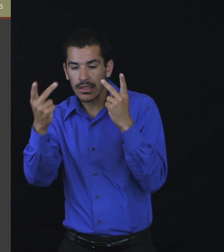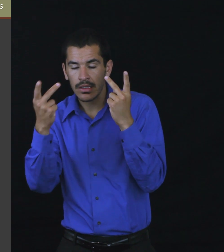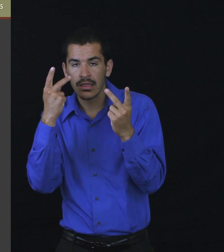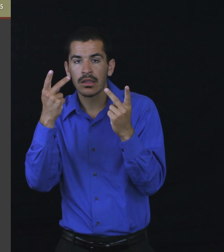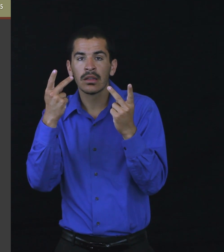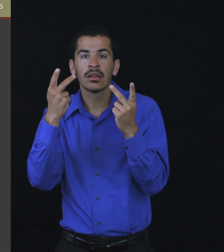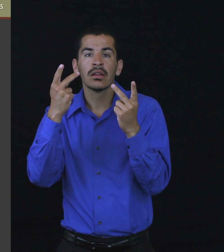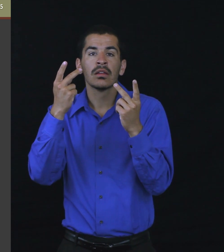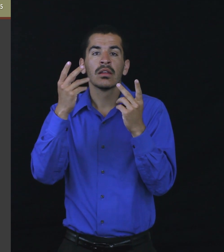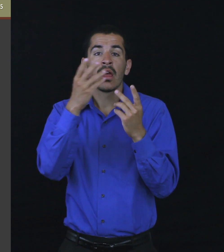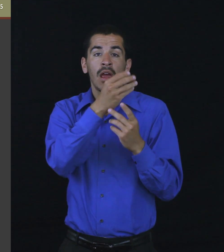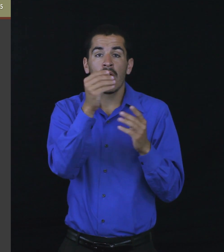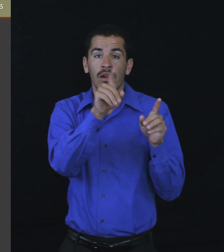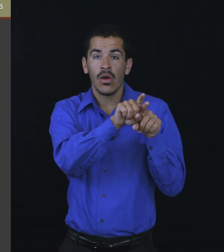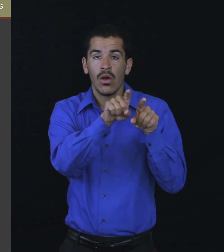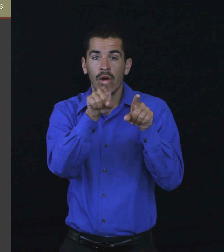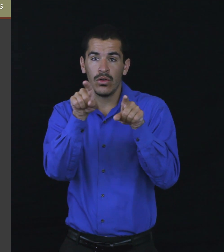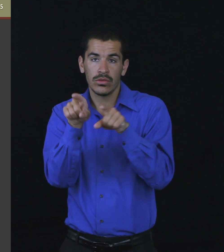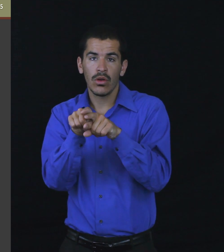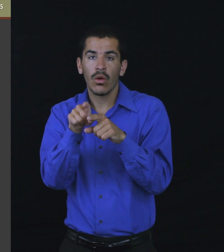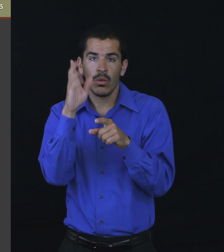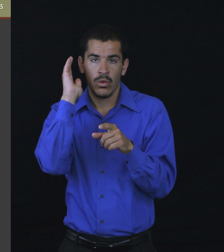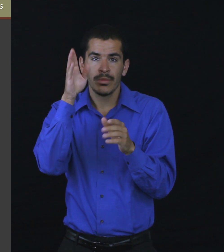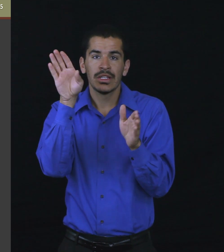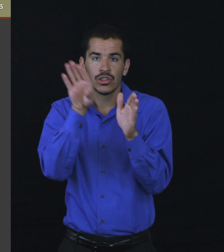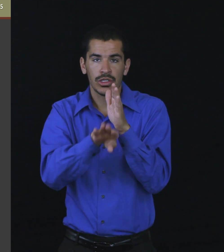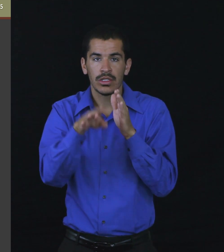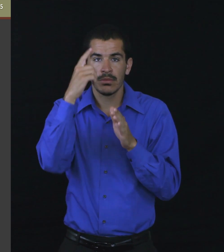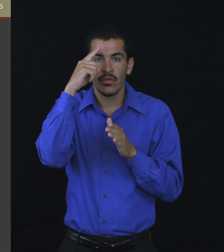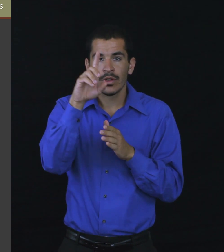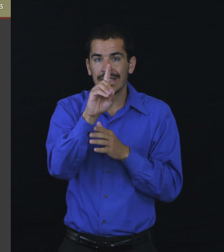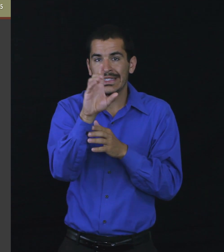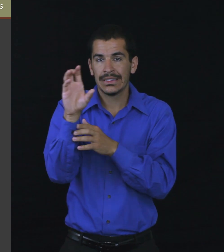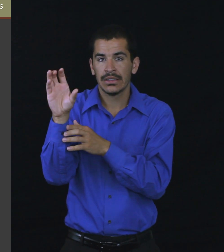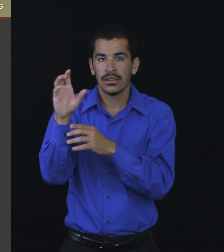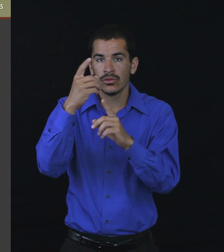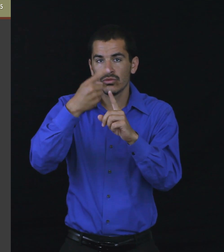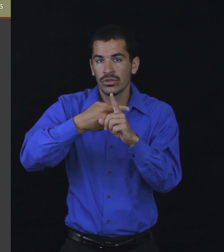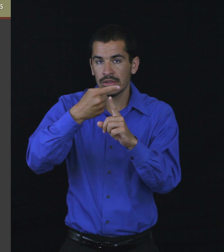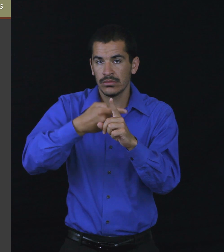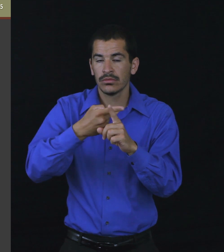visibility and it would be inexpensive for the DCC.